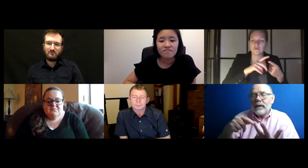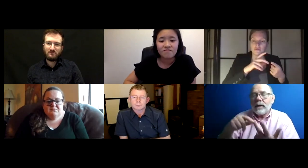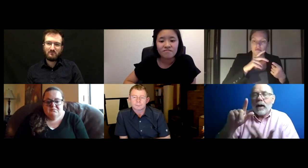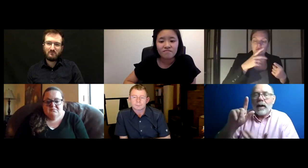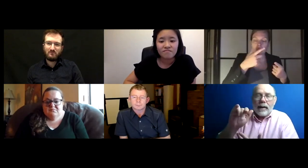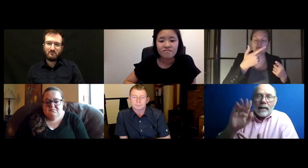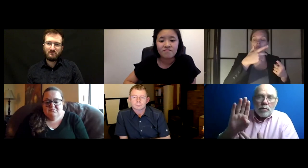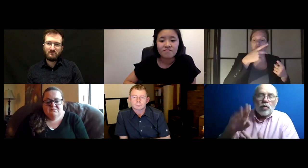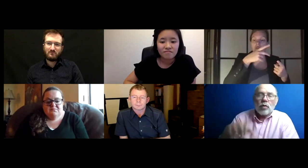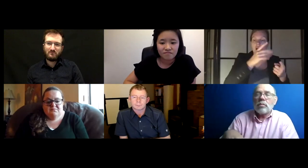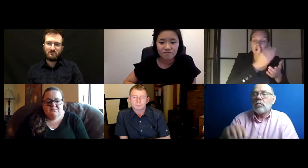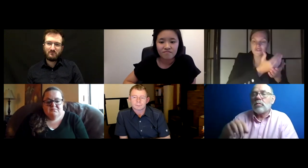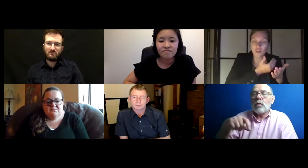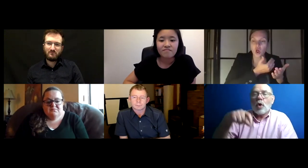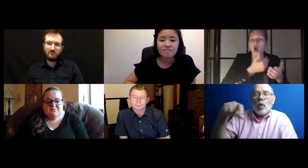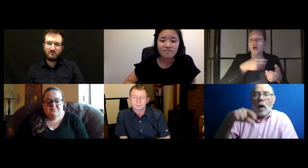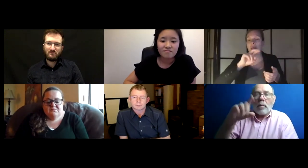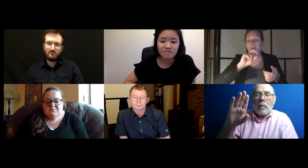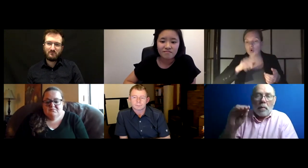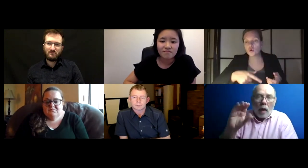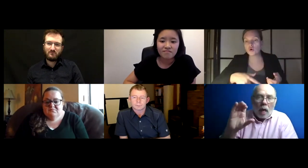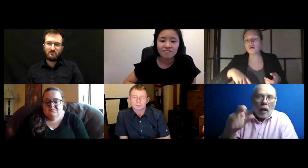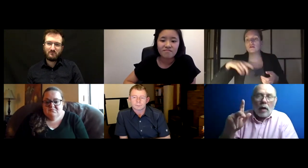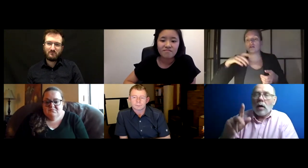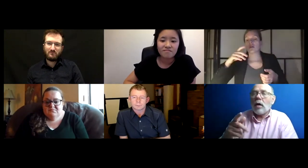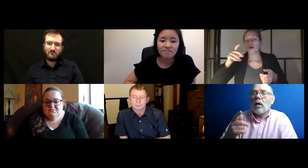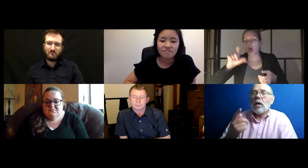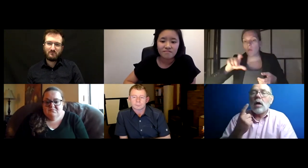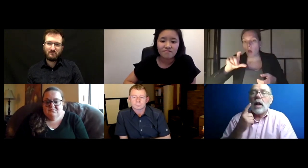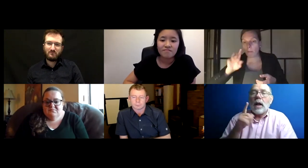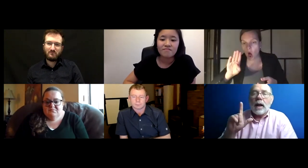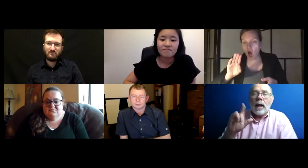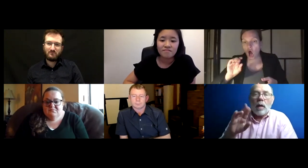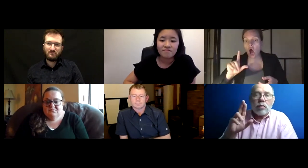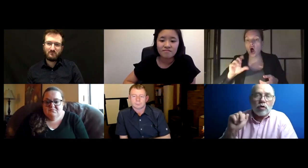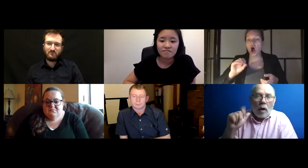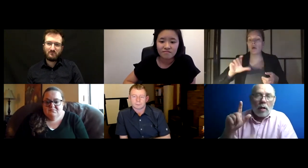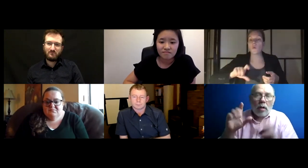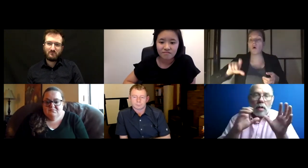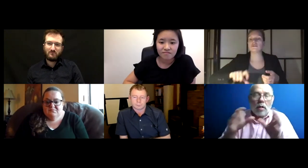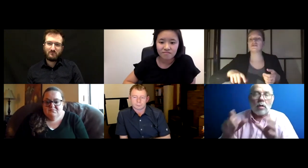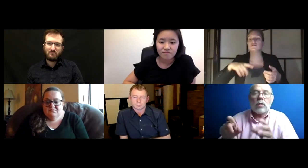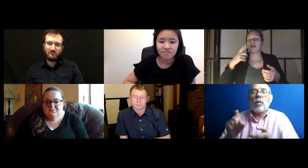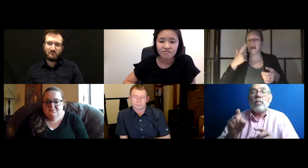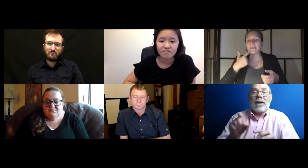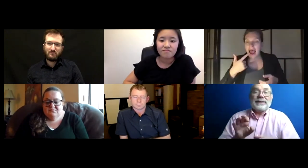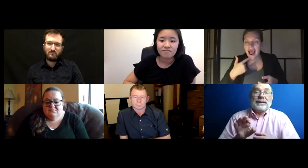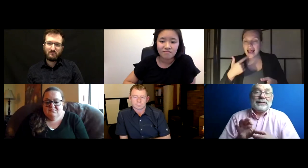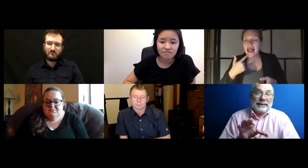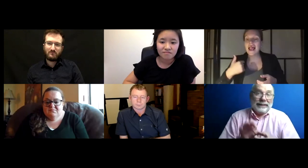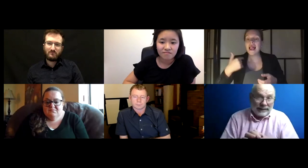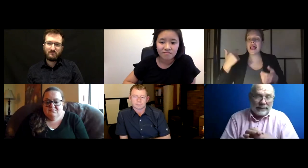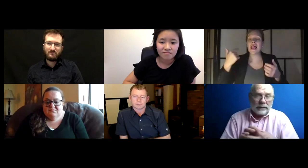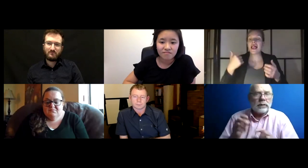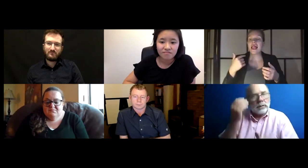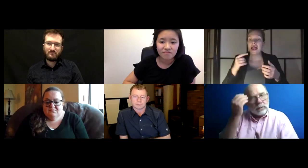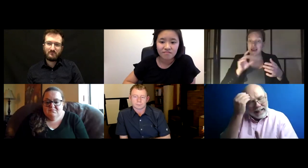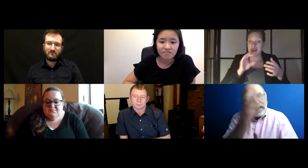a progressive conservative, the Liberals, the Bloc Québécois, the new the NDP, whatever